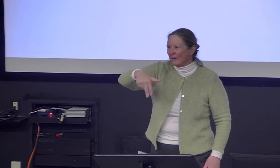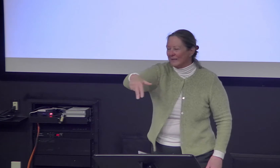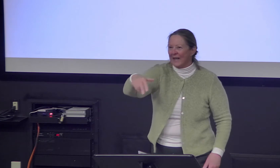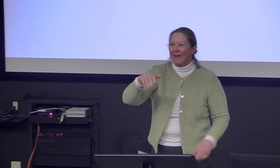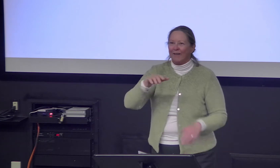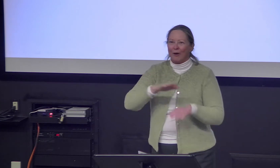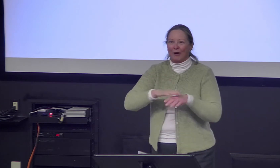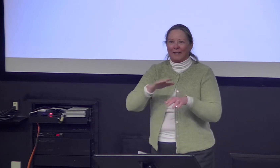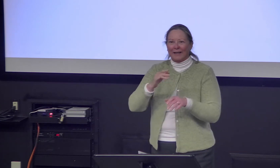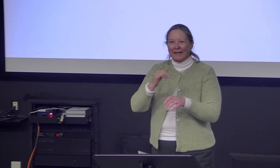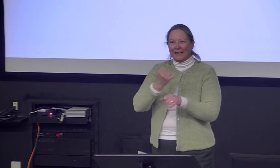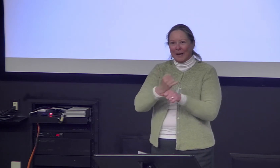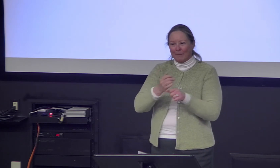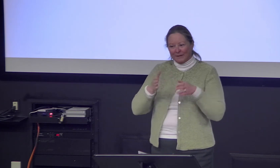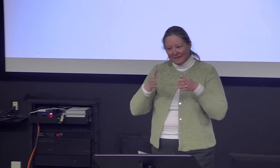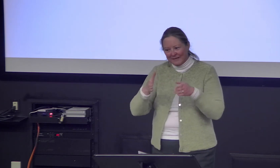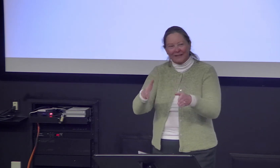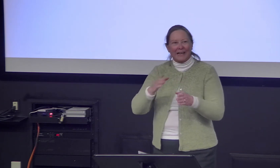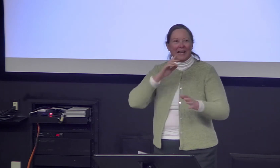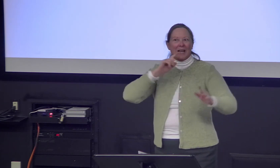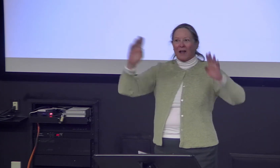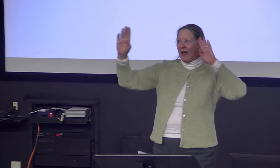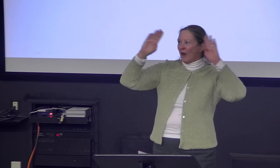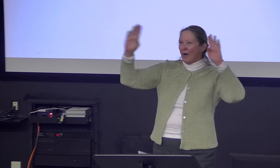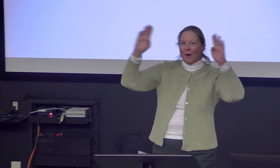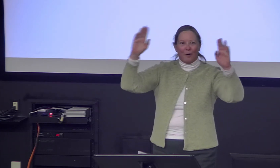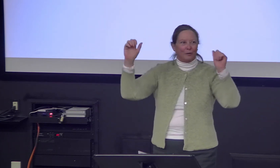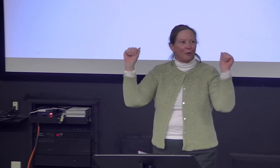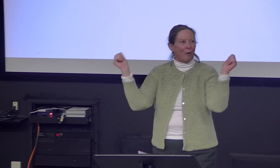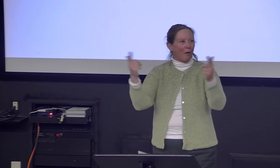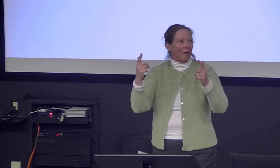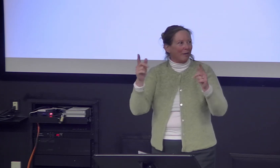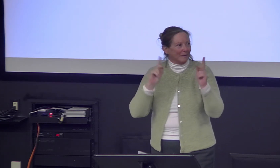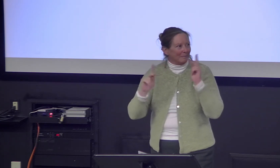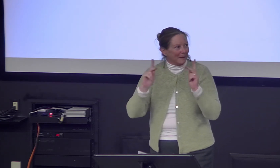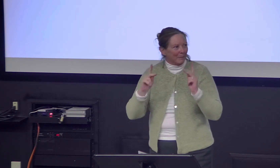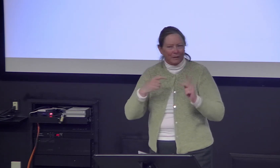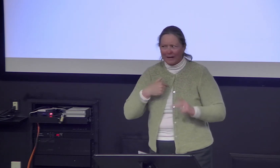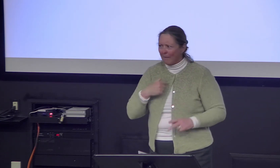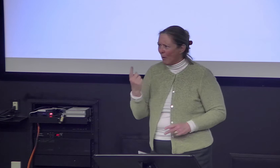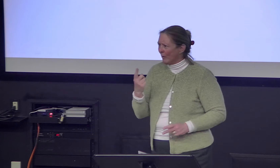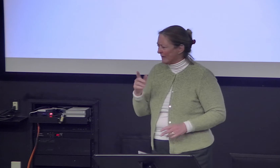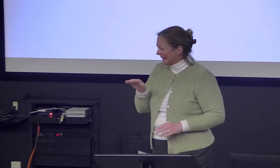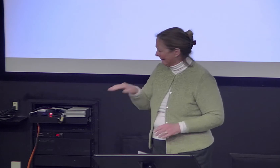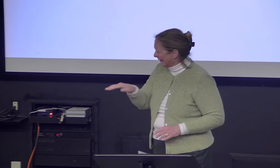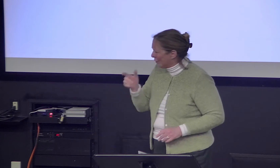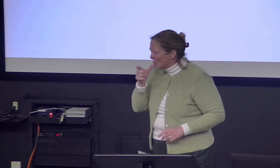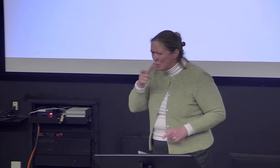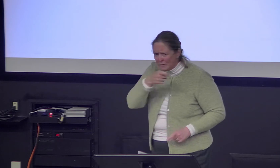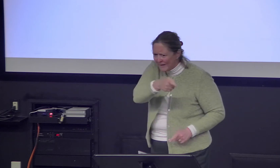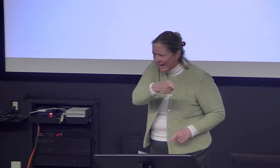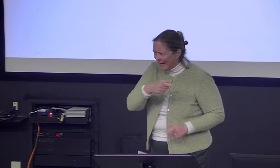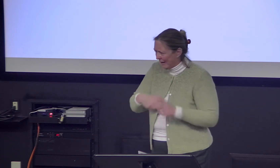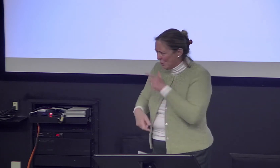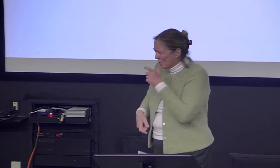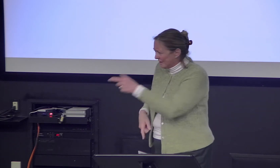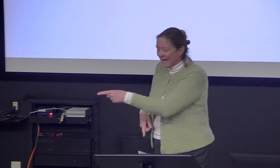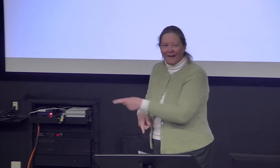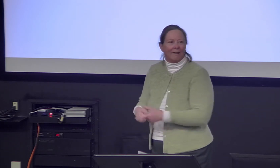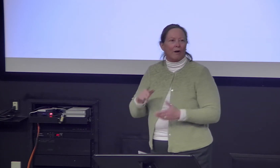He walks on campus, and he's saying hello to everyone on campus, and I'm always asking, who this